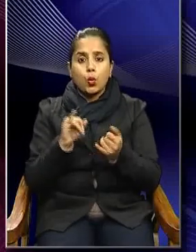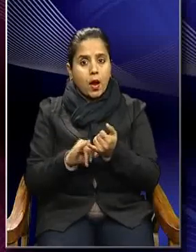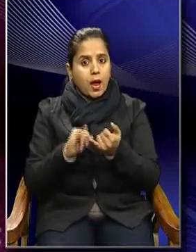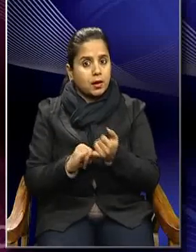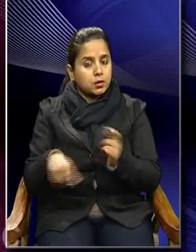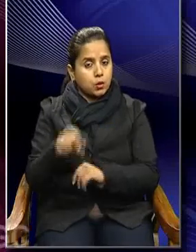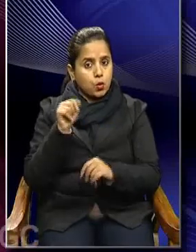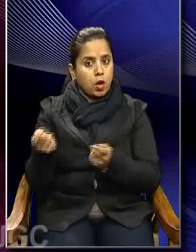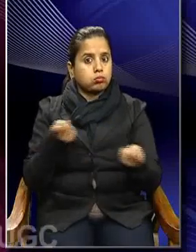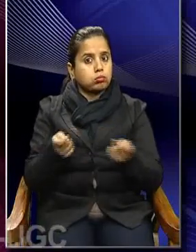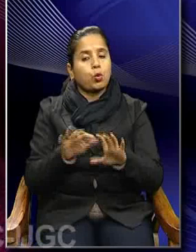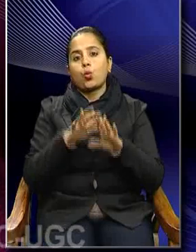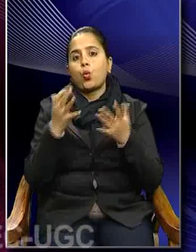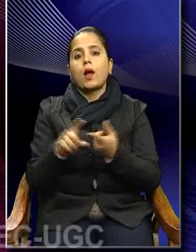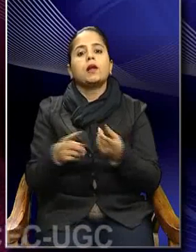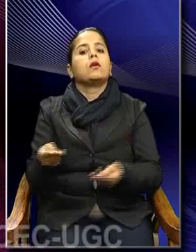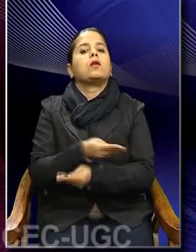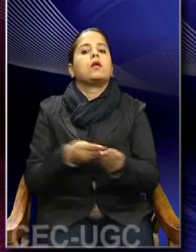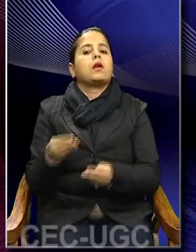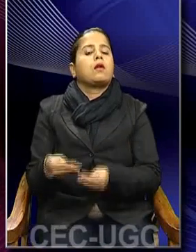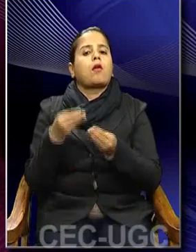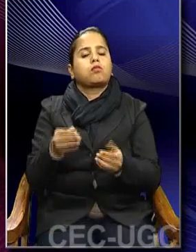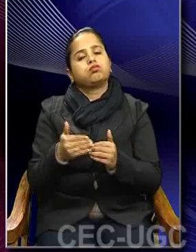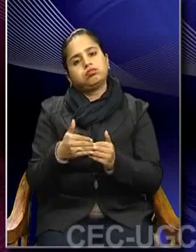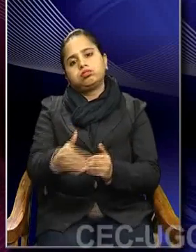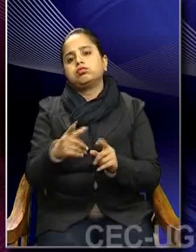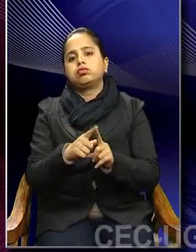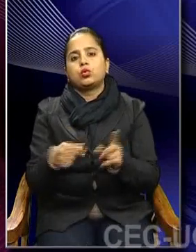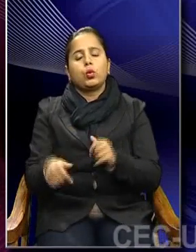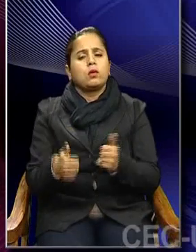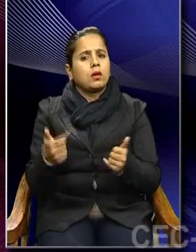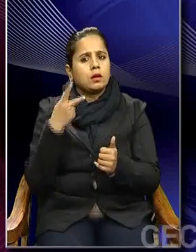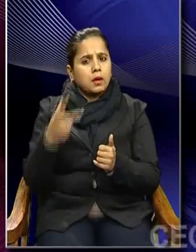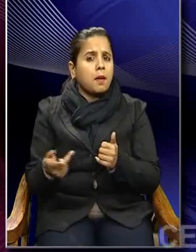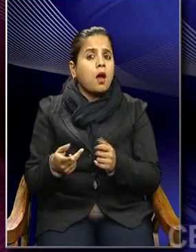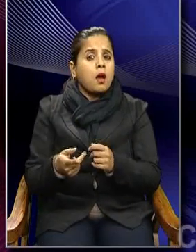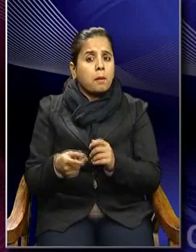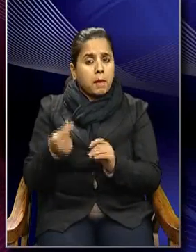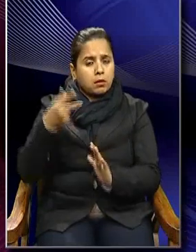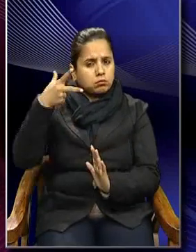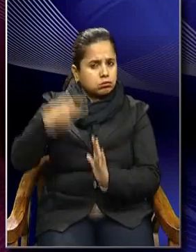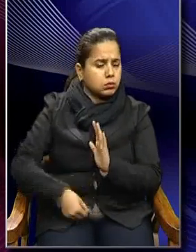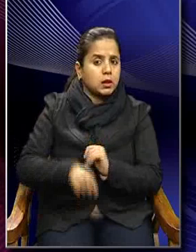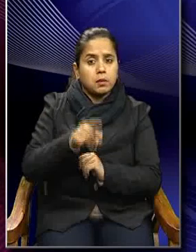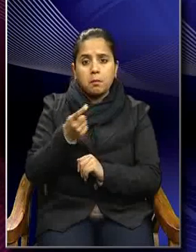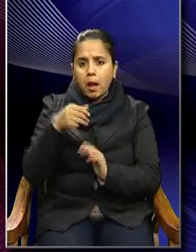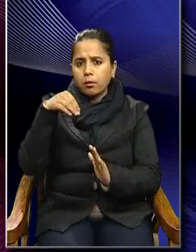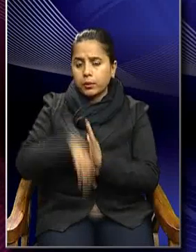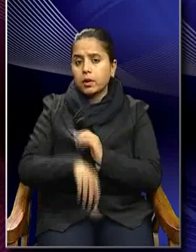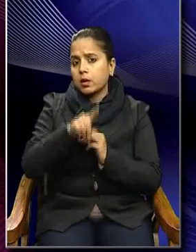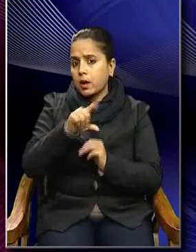domination of world economy gave way to the Great Depression in 1929. So